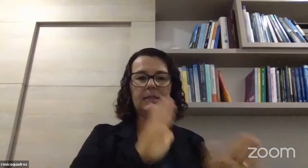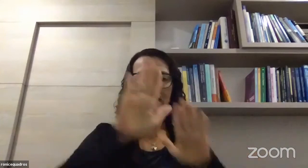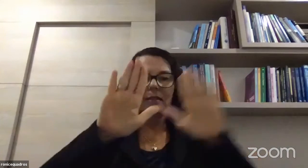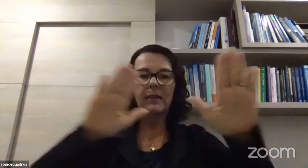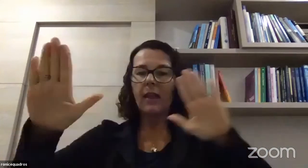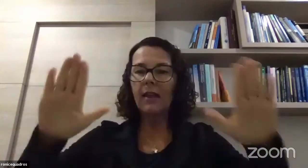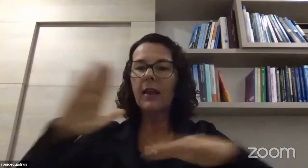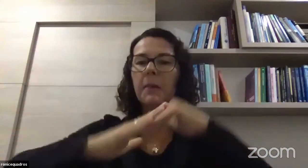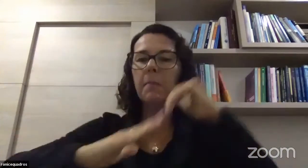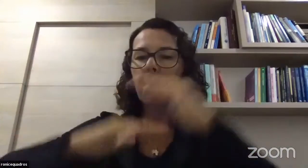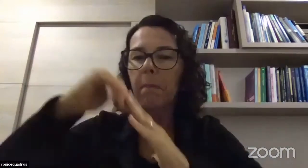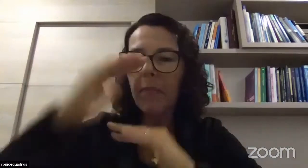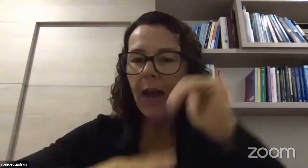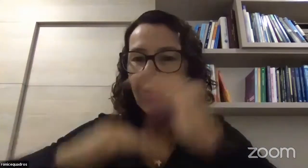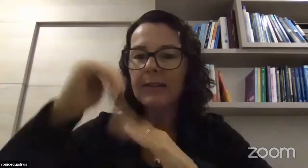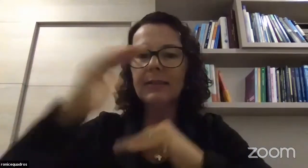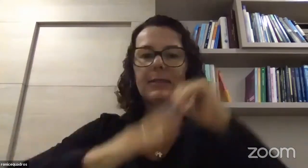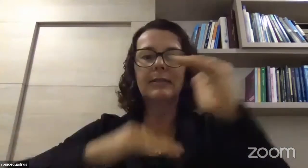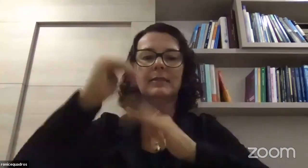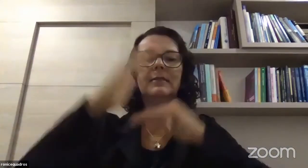their beliefs